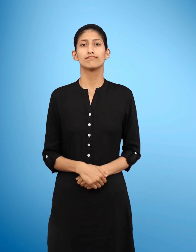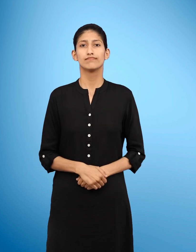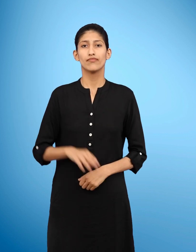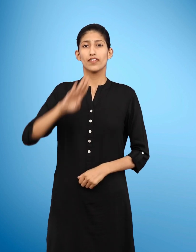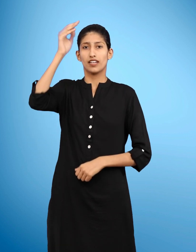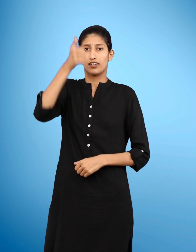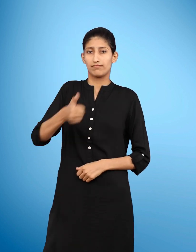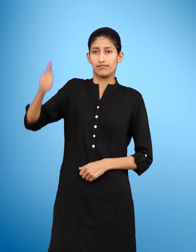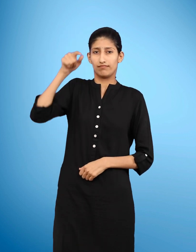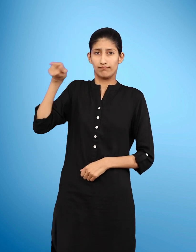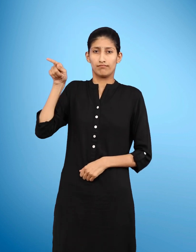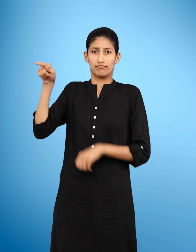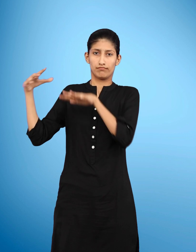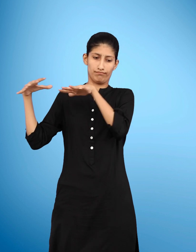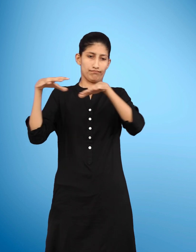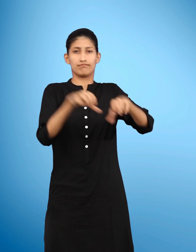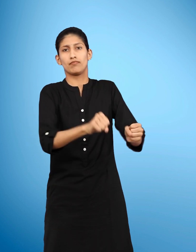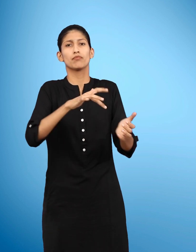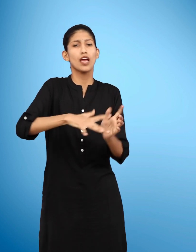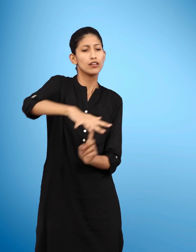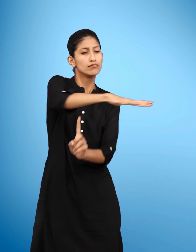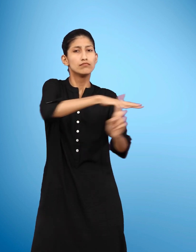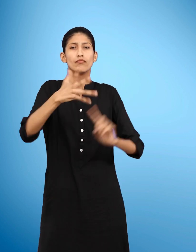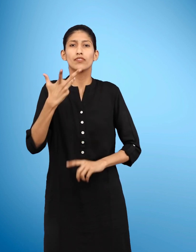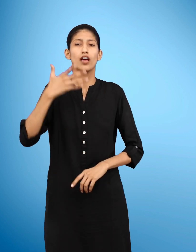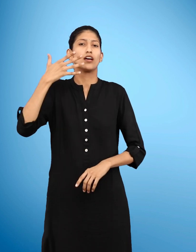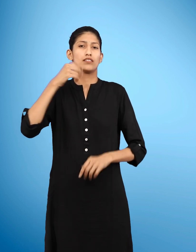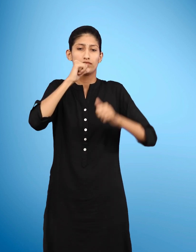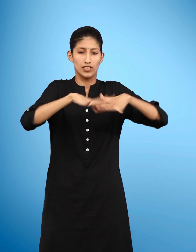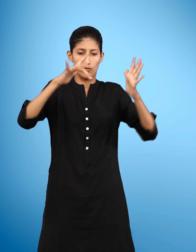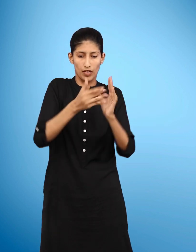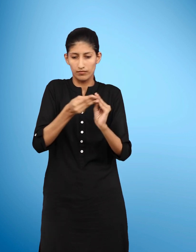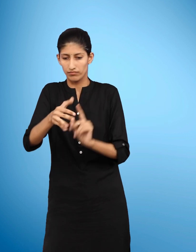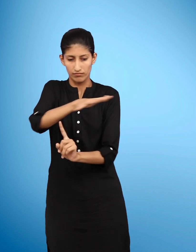Why do you think he wanted to control the coasts?